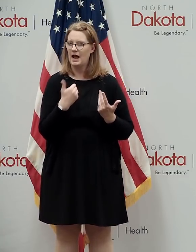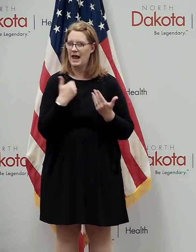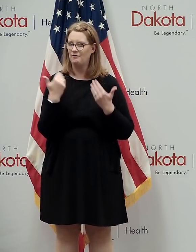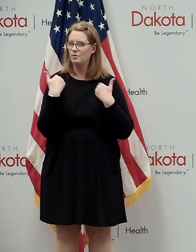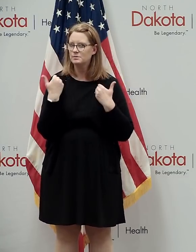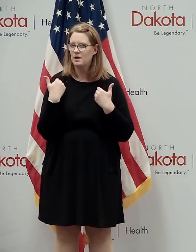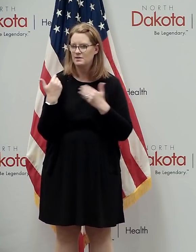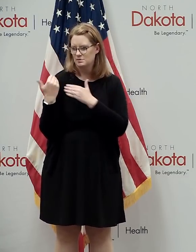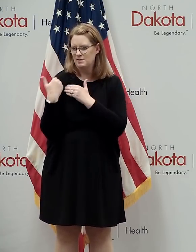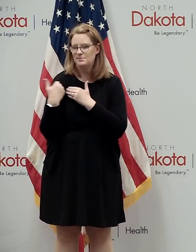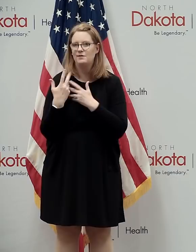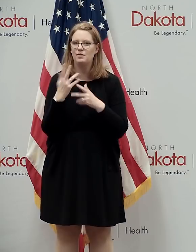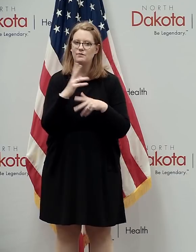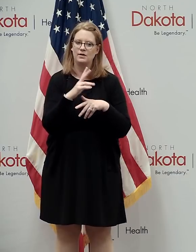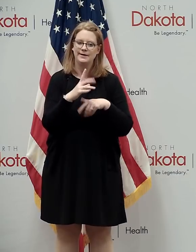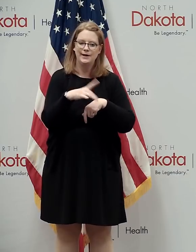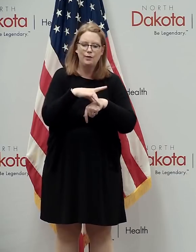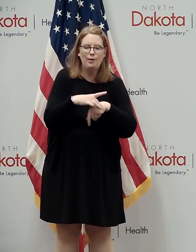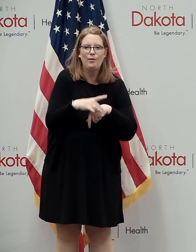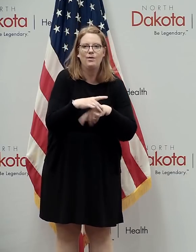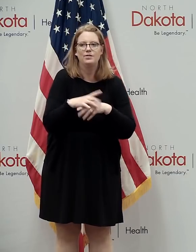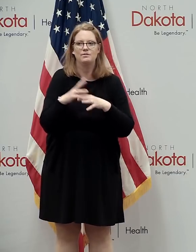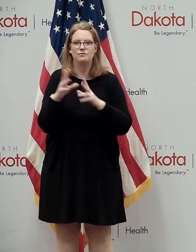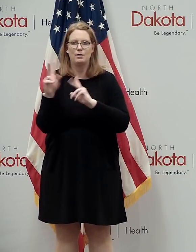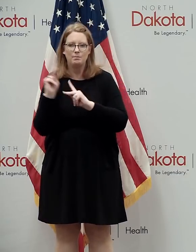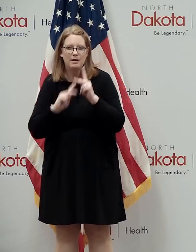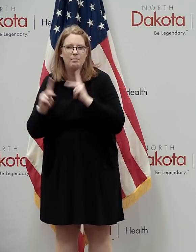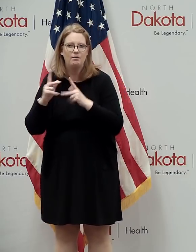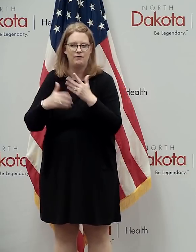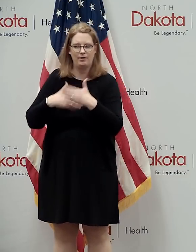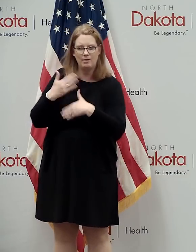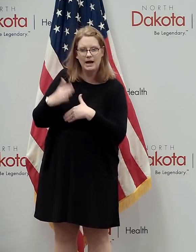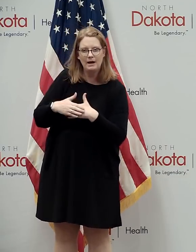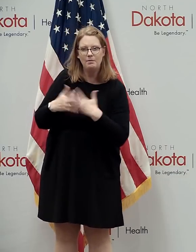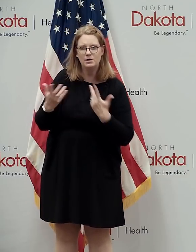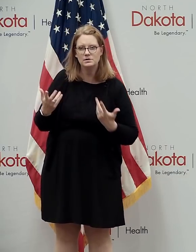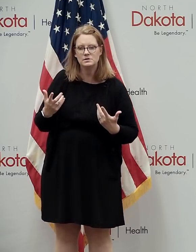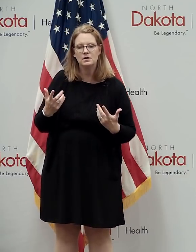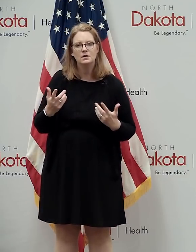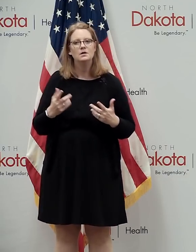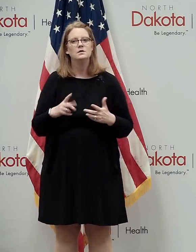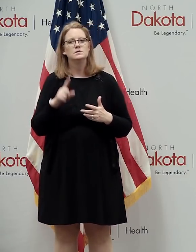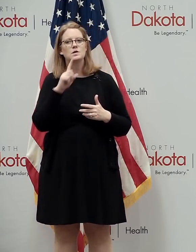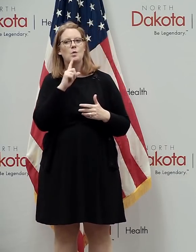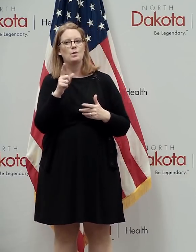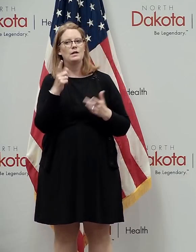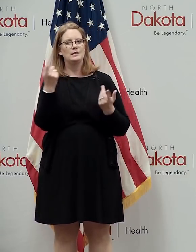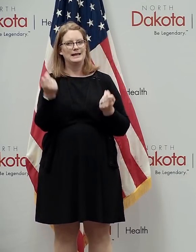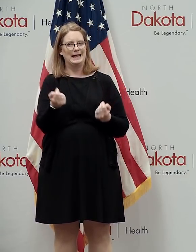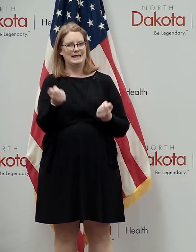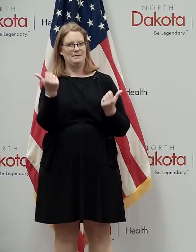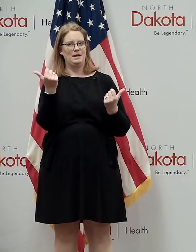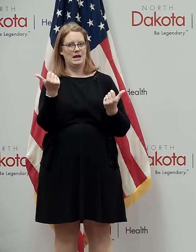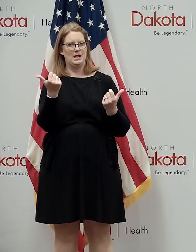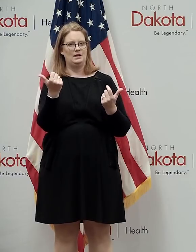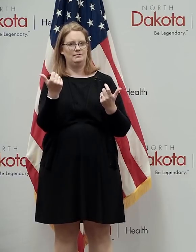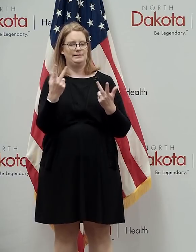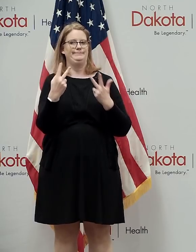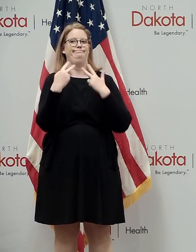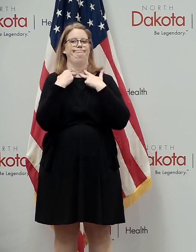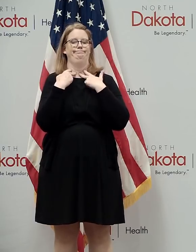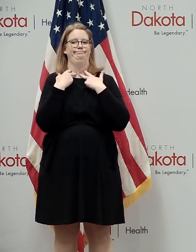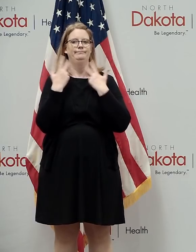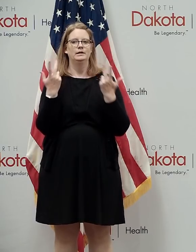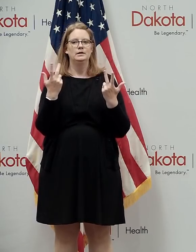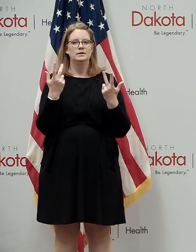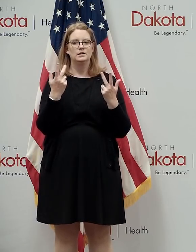planet, for their neighbors, for the citizens by making sure they know their status. So we want to, again, eliminate the barriers. You saw us announce